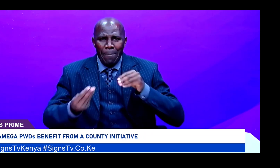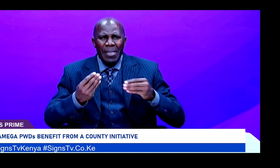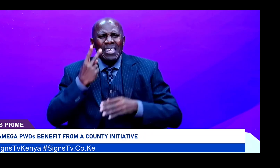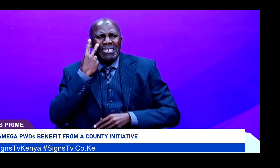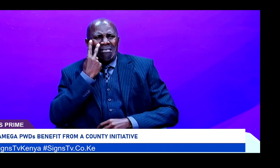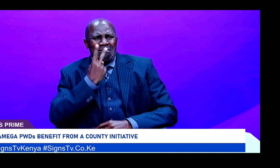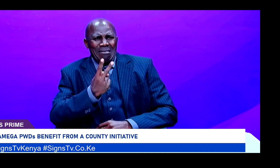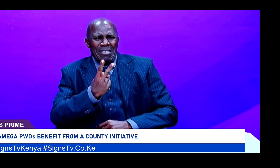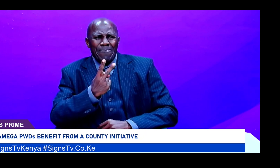is part of